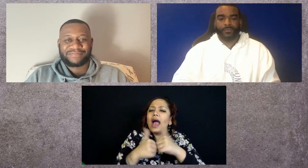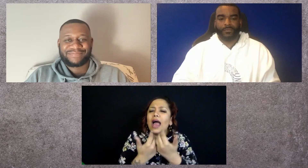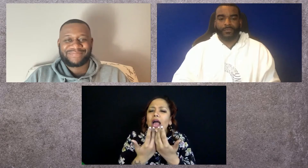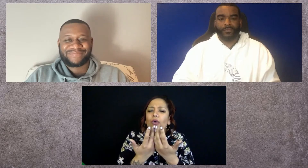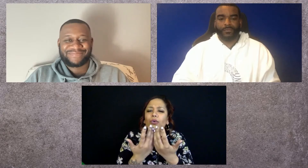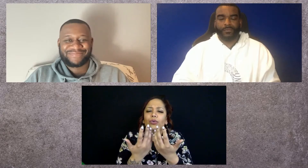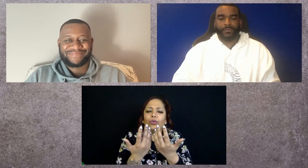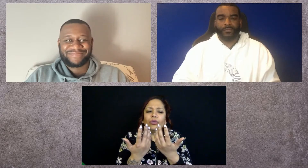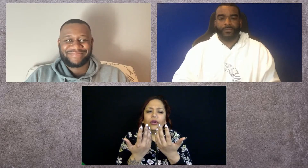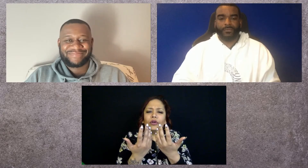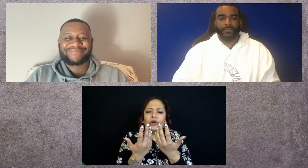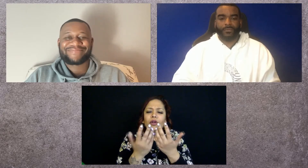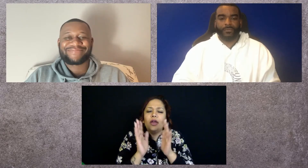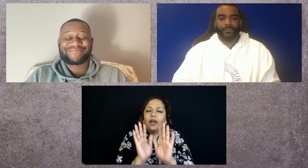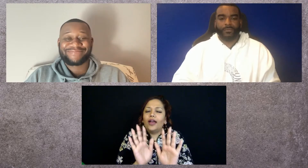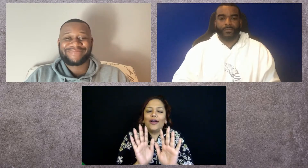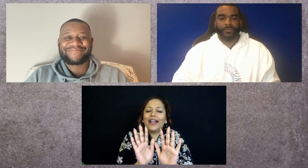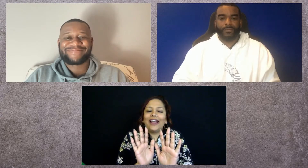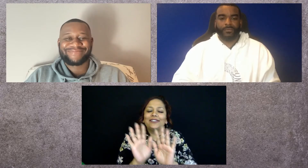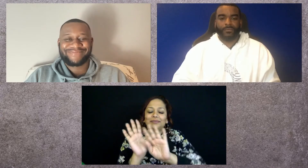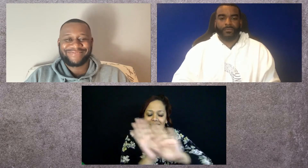question. This is an important one.